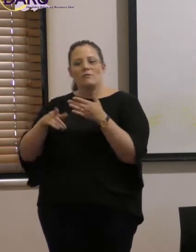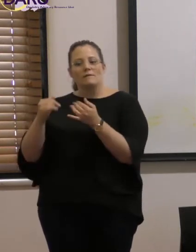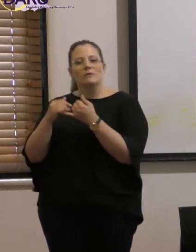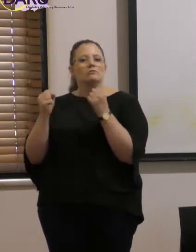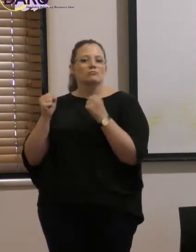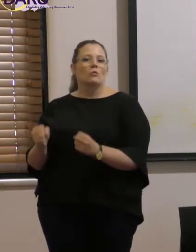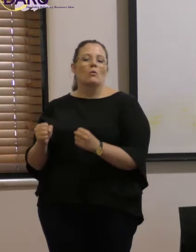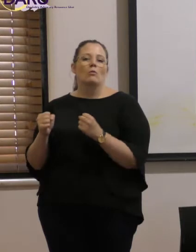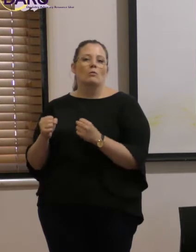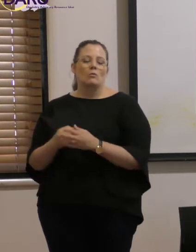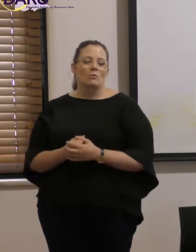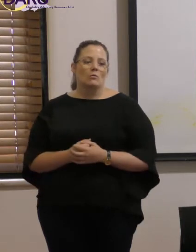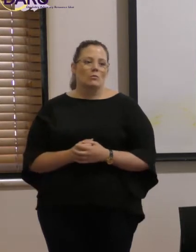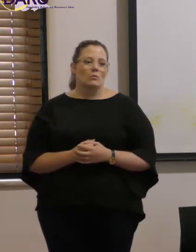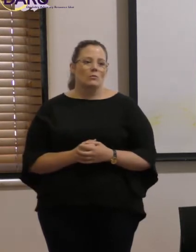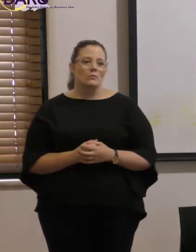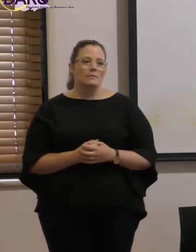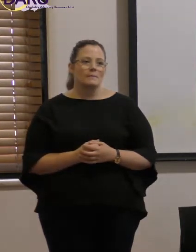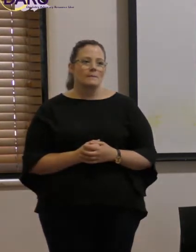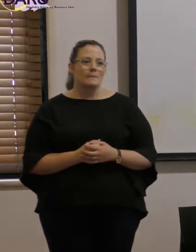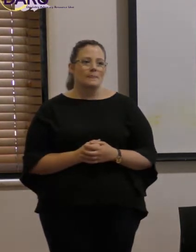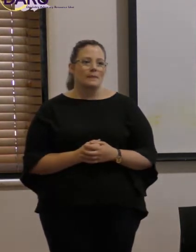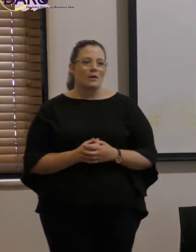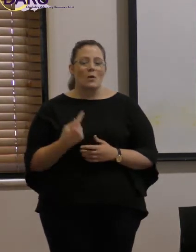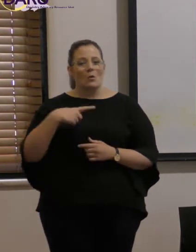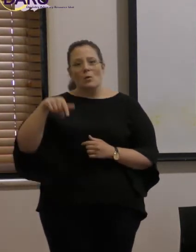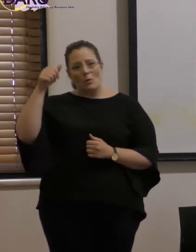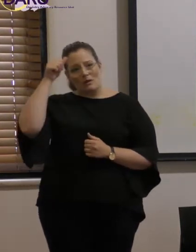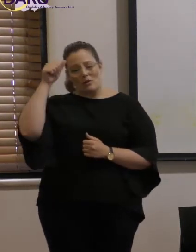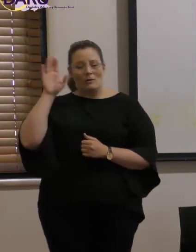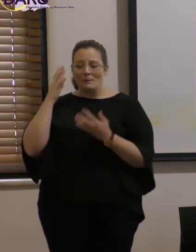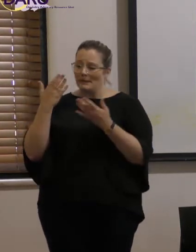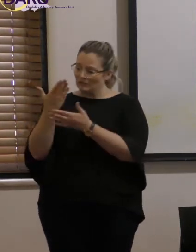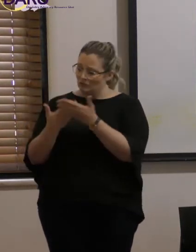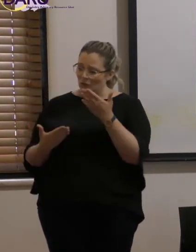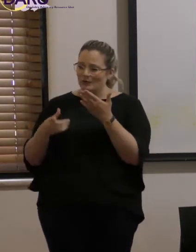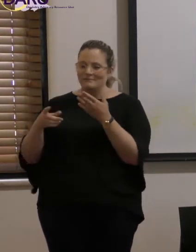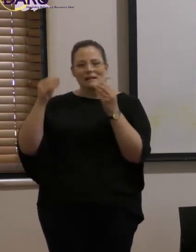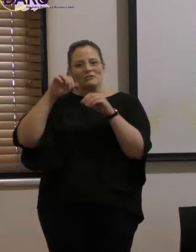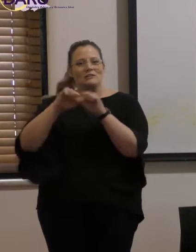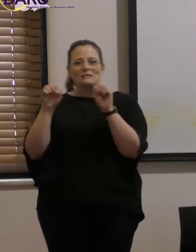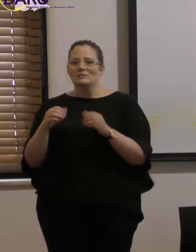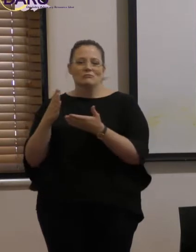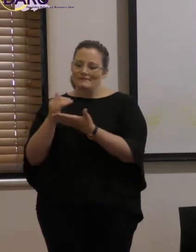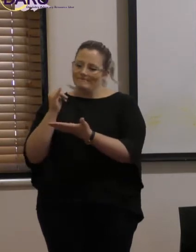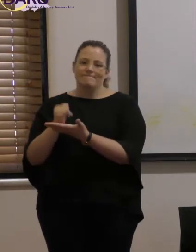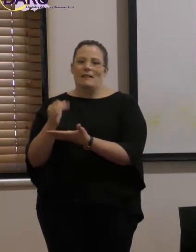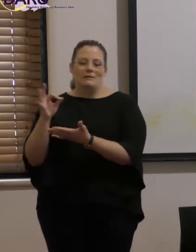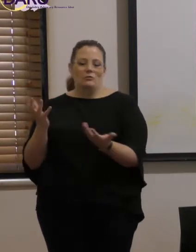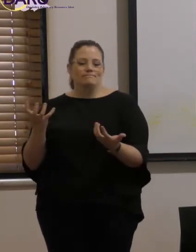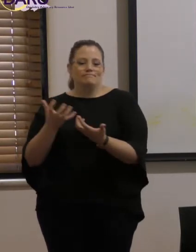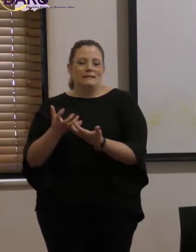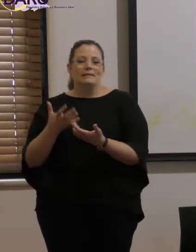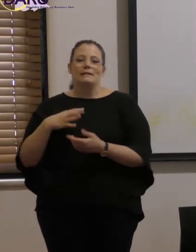that our education system is failing to meet adequately the needs of students with disability. But